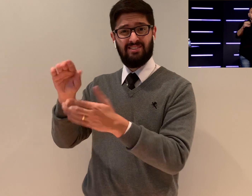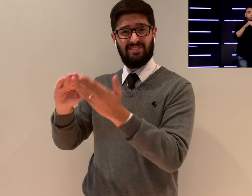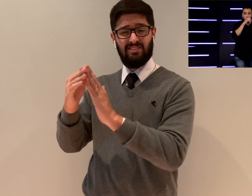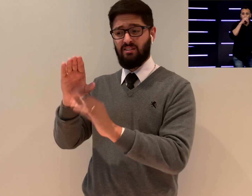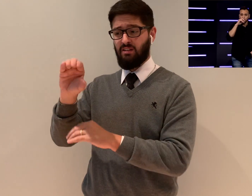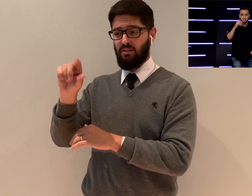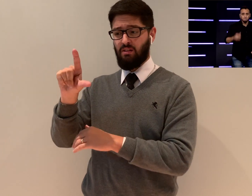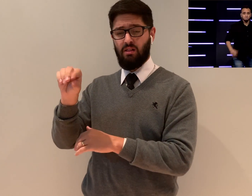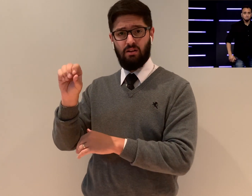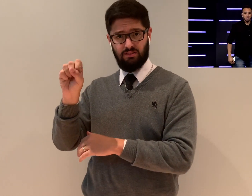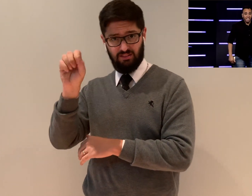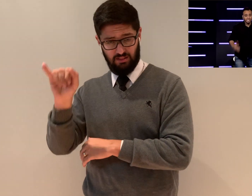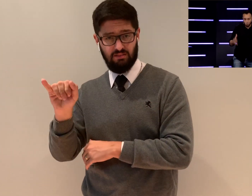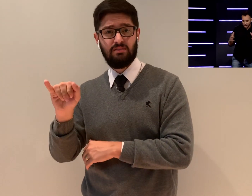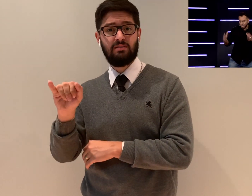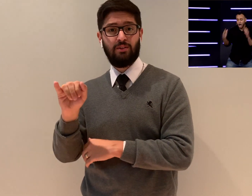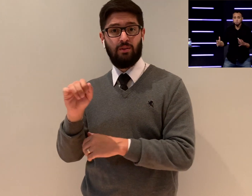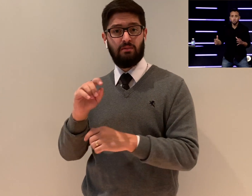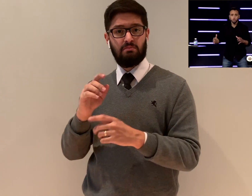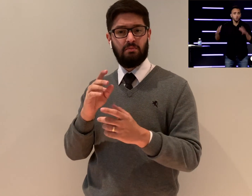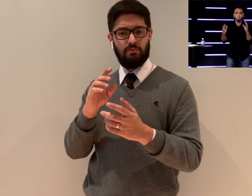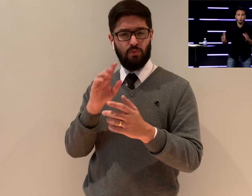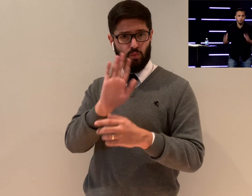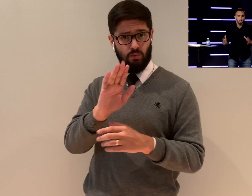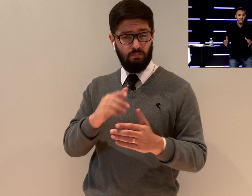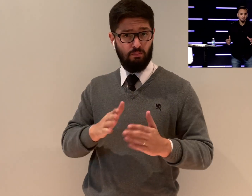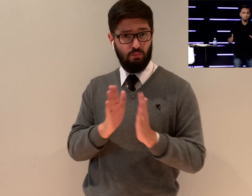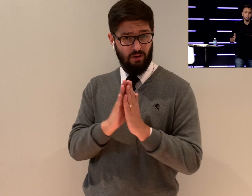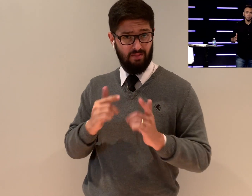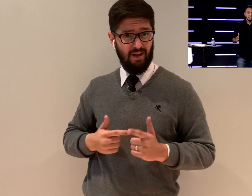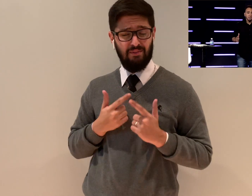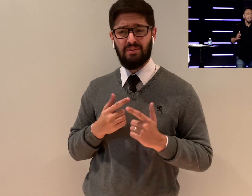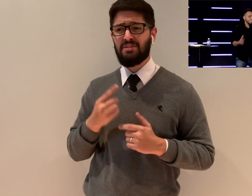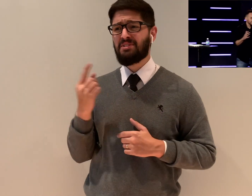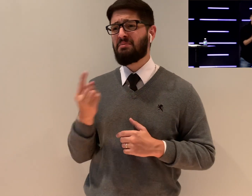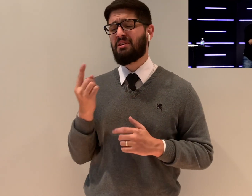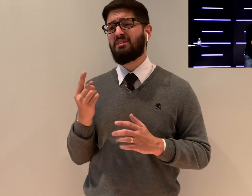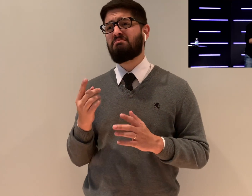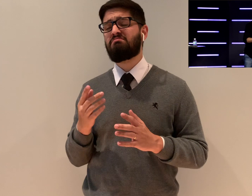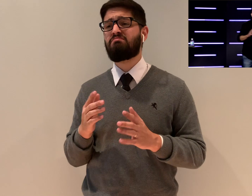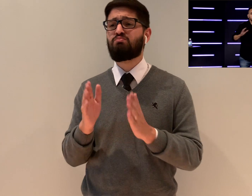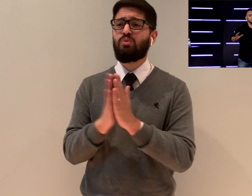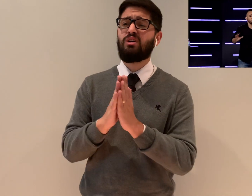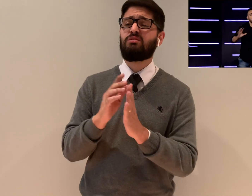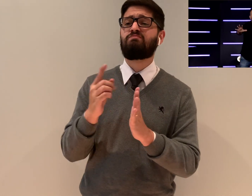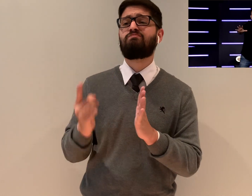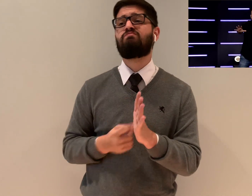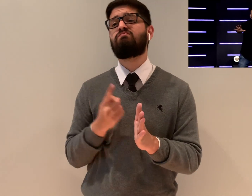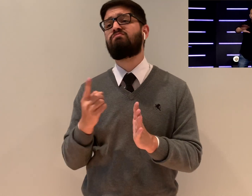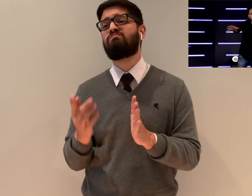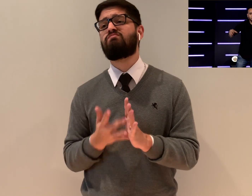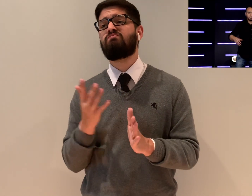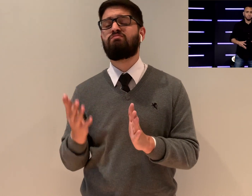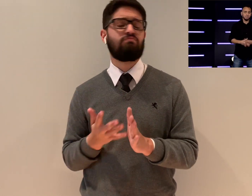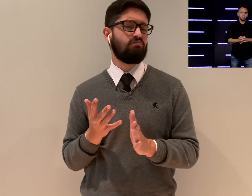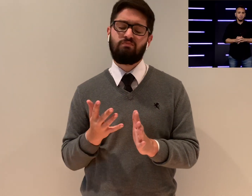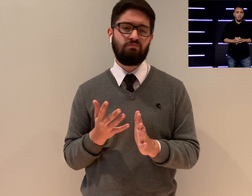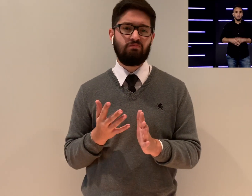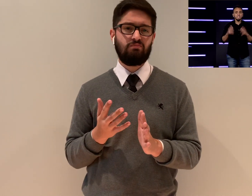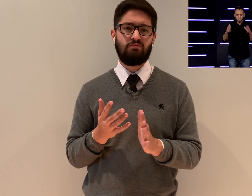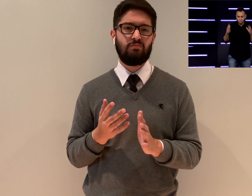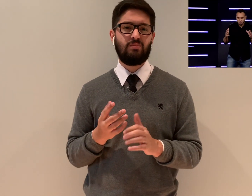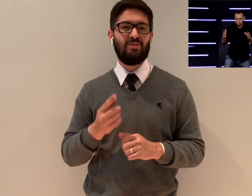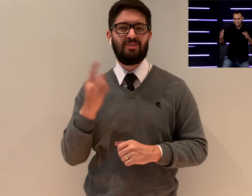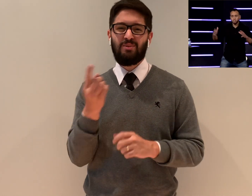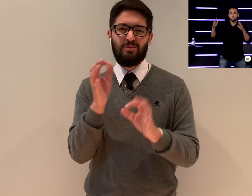in the city of Colossae, is that when it comes to your prayer life, this is not something that you're just flippant about.